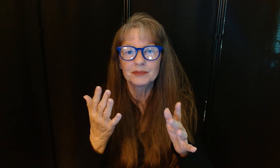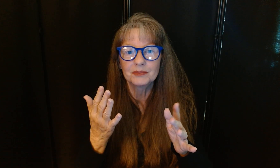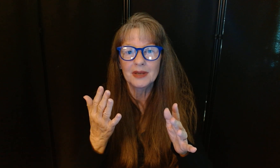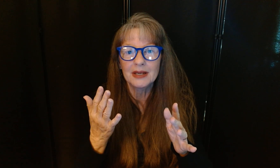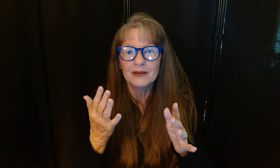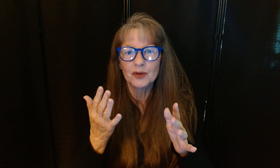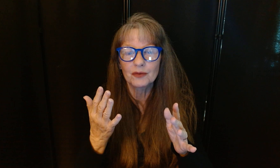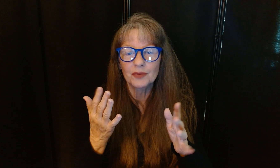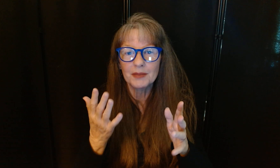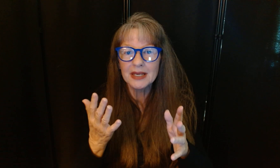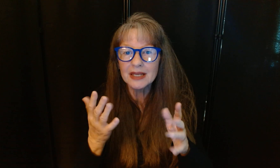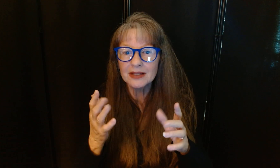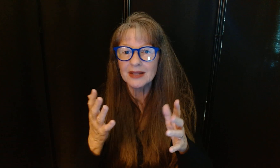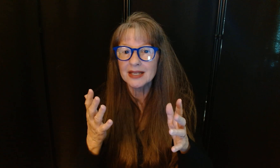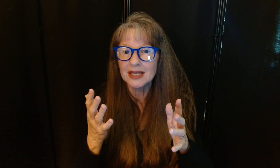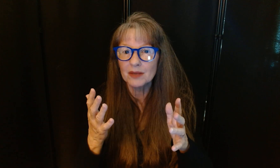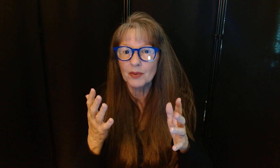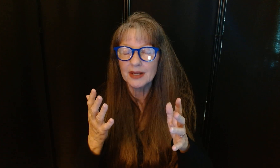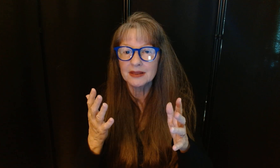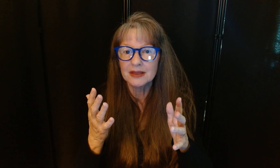if they're from India, did they celebrate